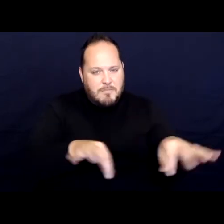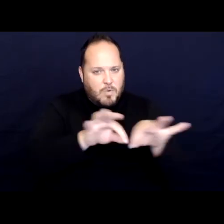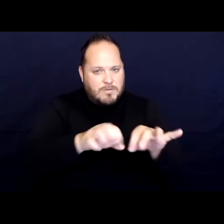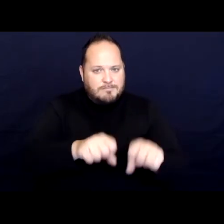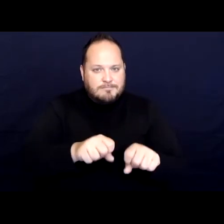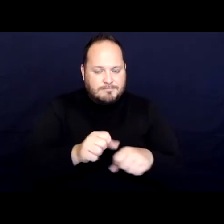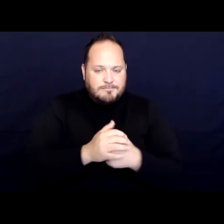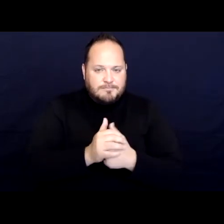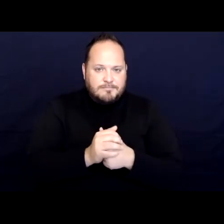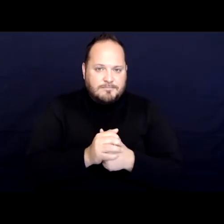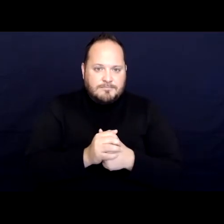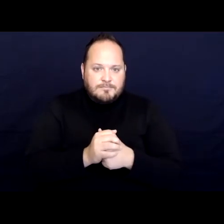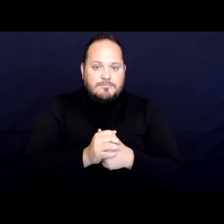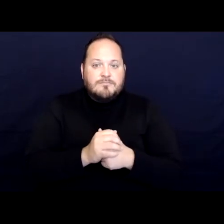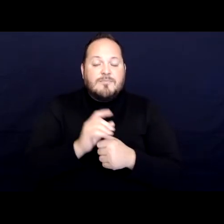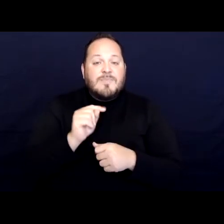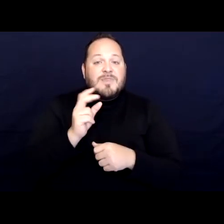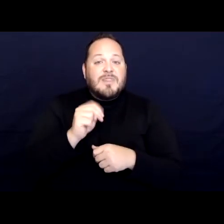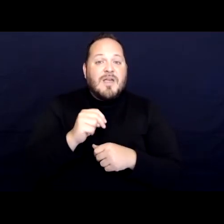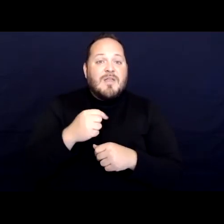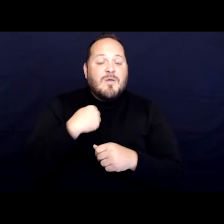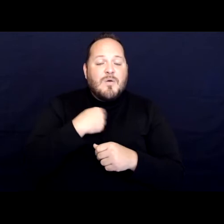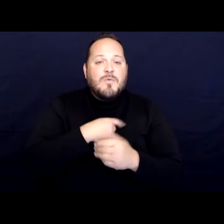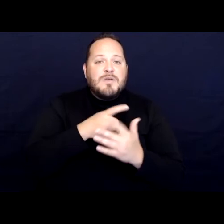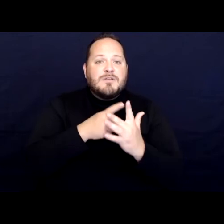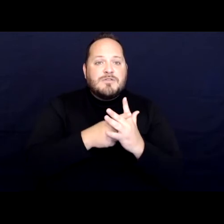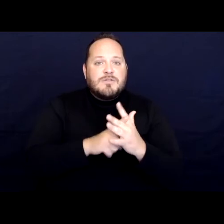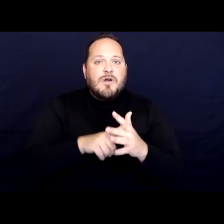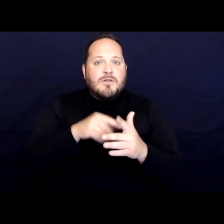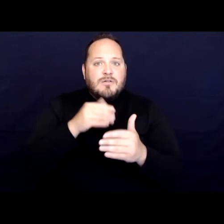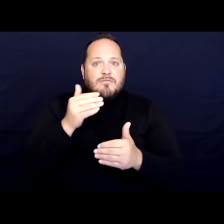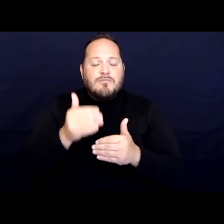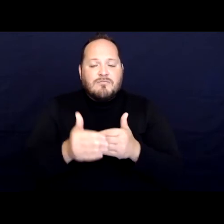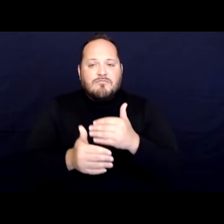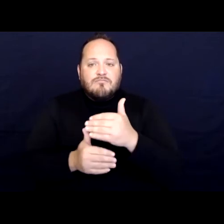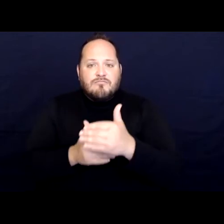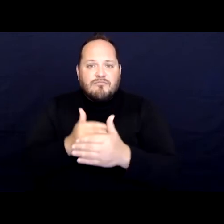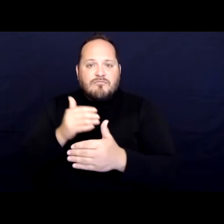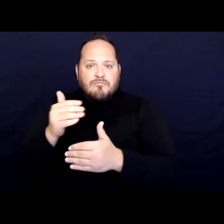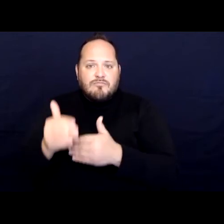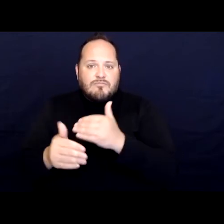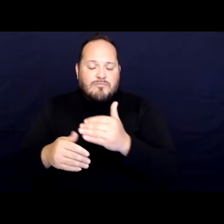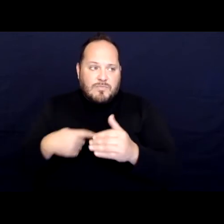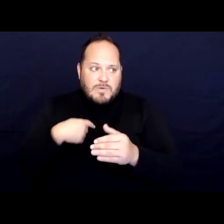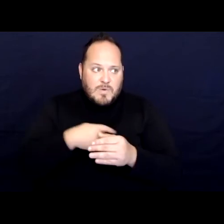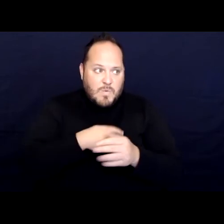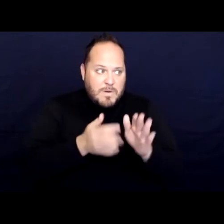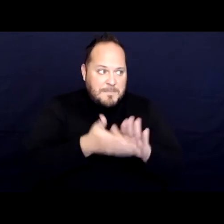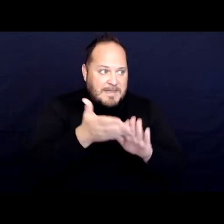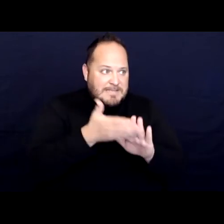we start, moving down farther in the pandemic. There's we're maintaining all of these